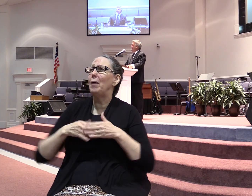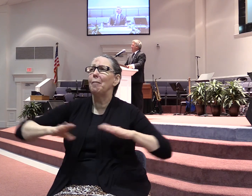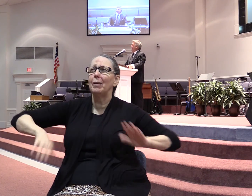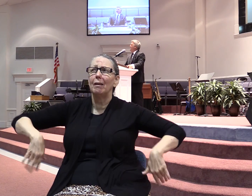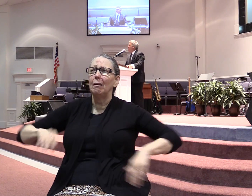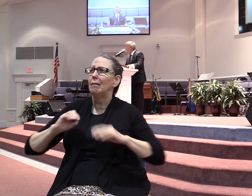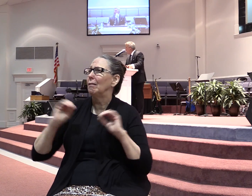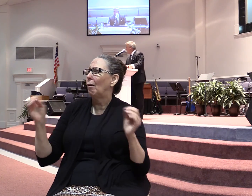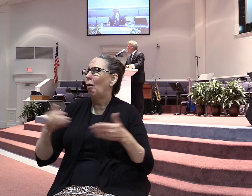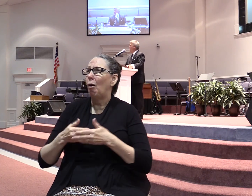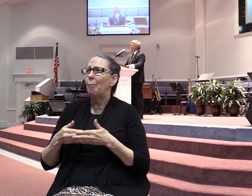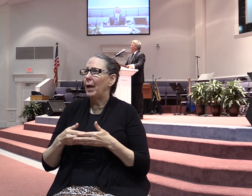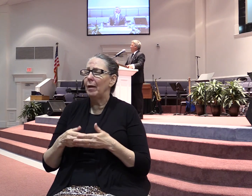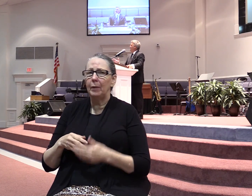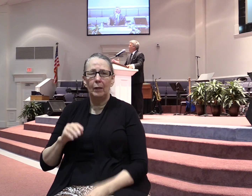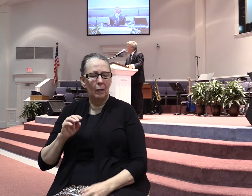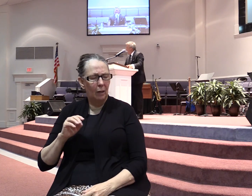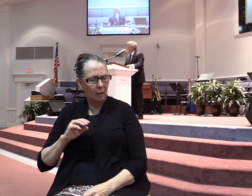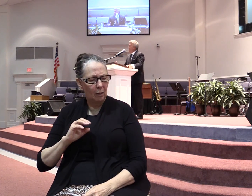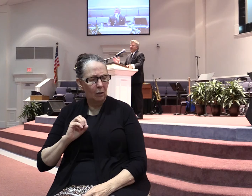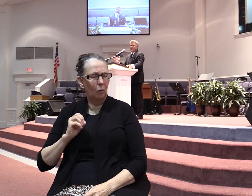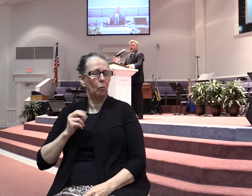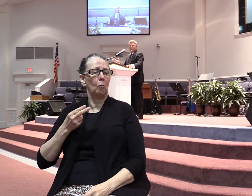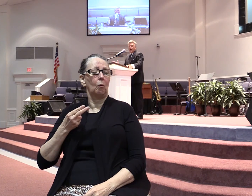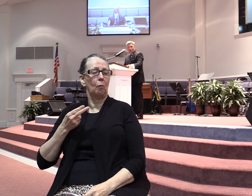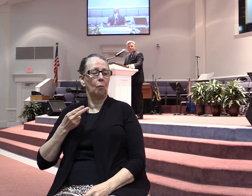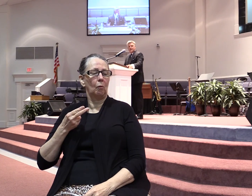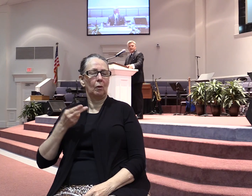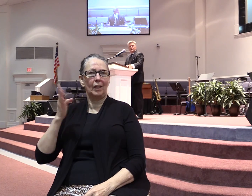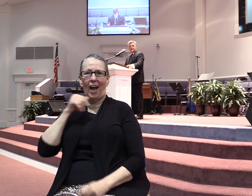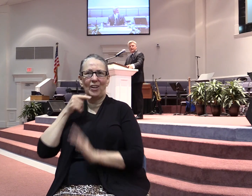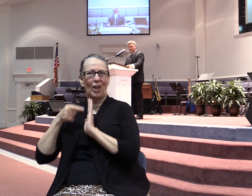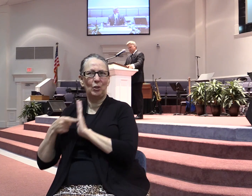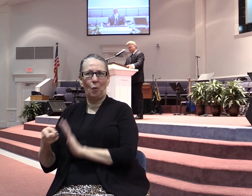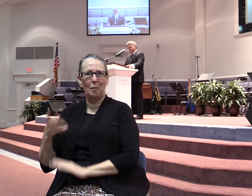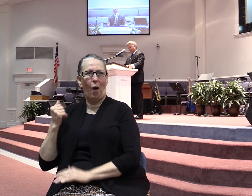raised in a morally depraved home.